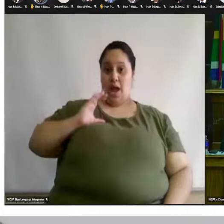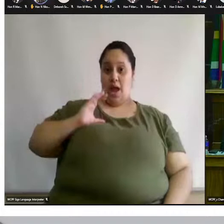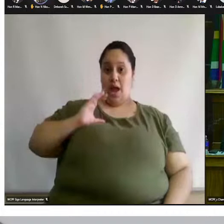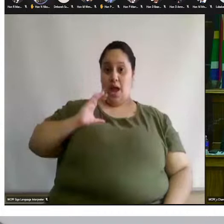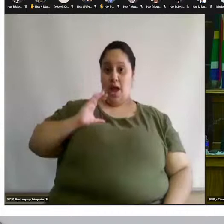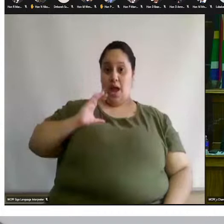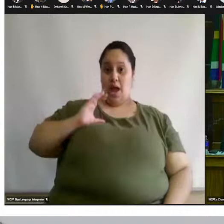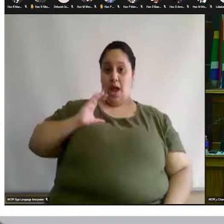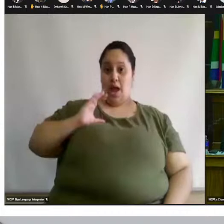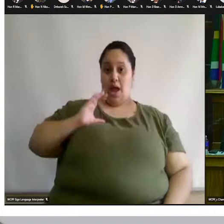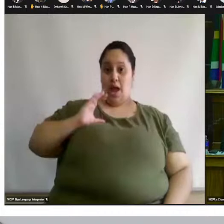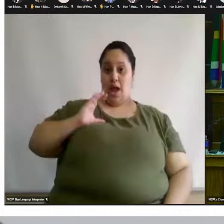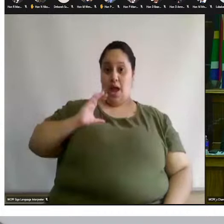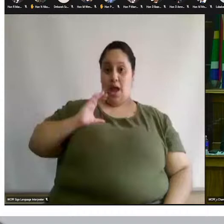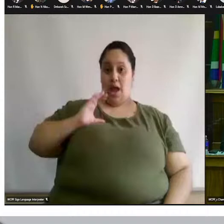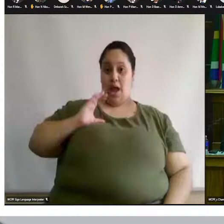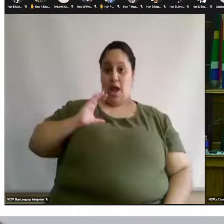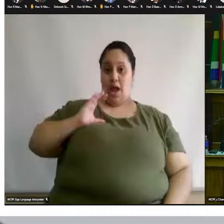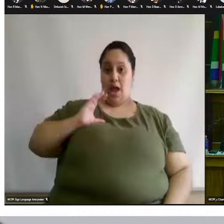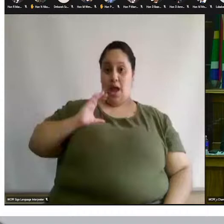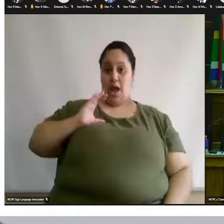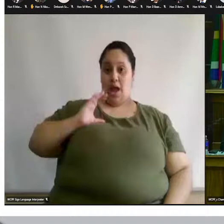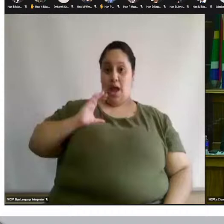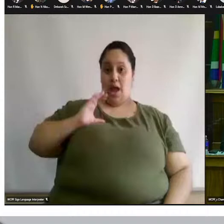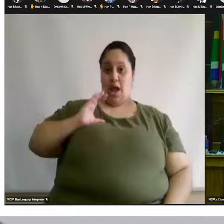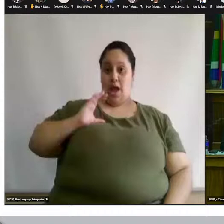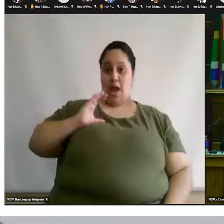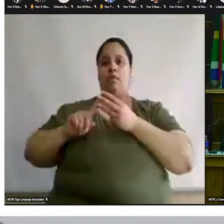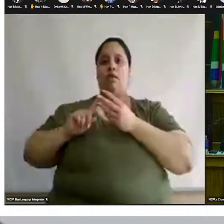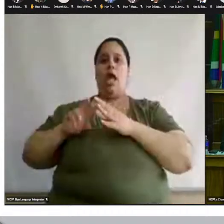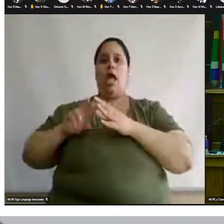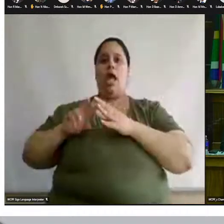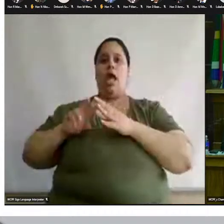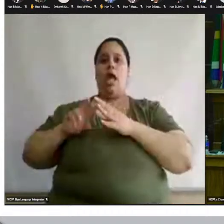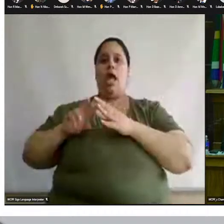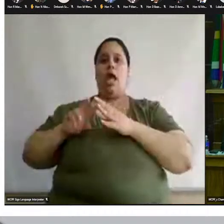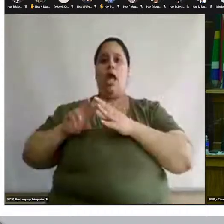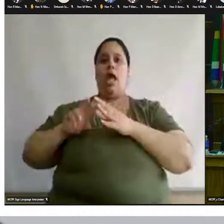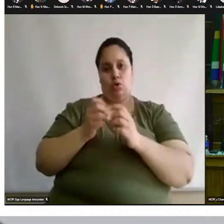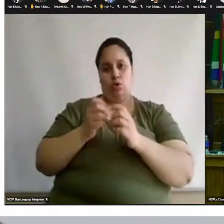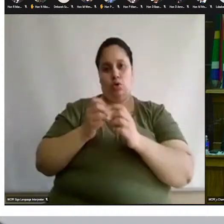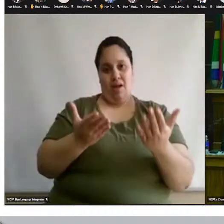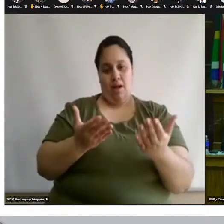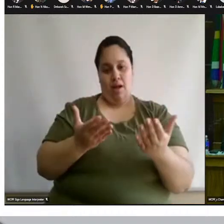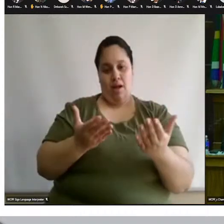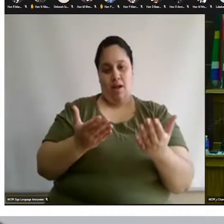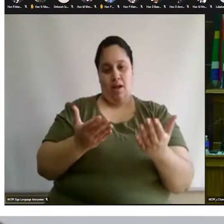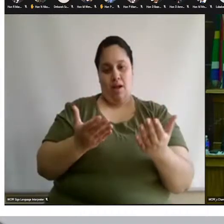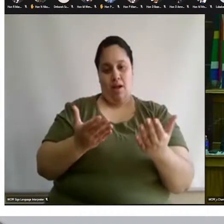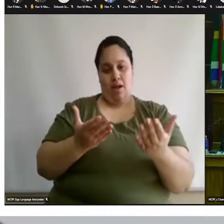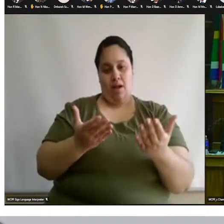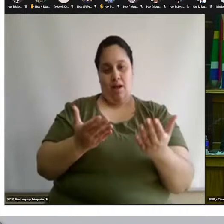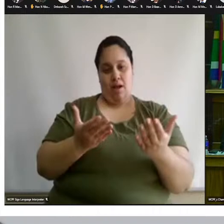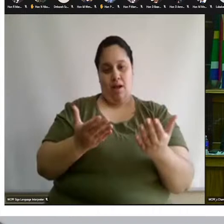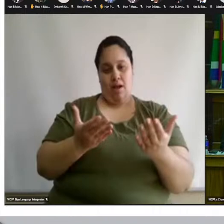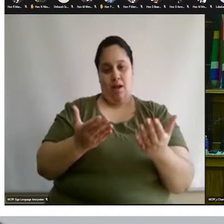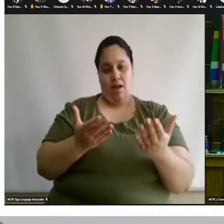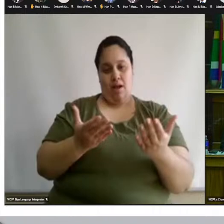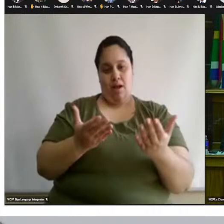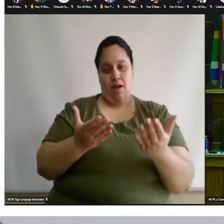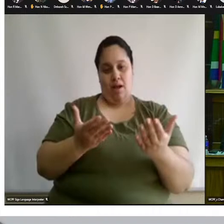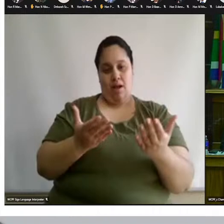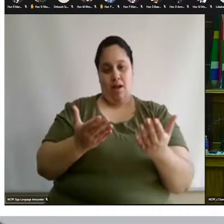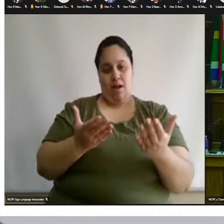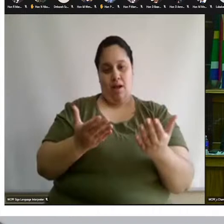training and mentorship. I also referred members of the NCOP to our